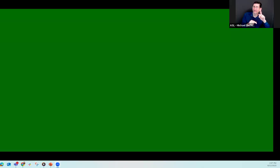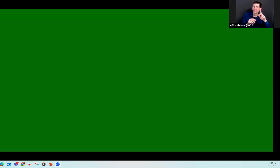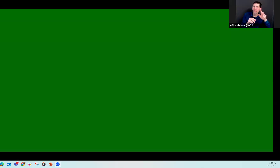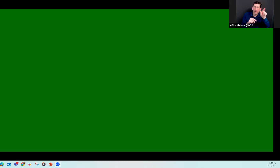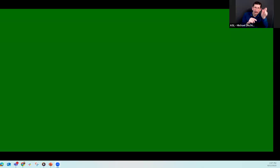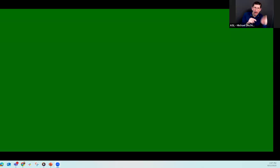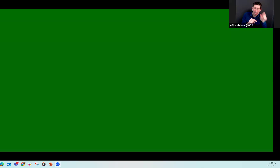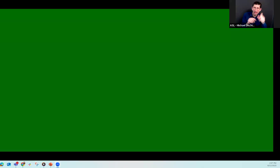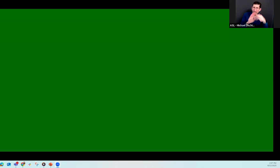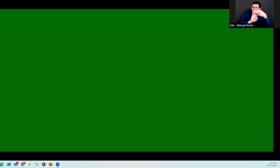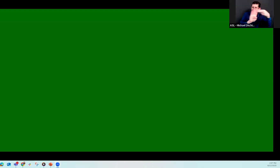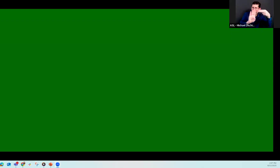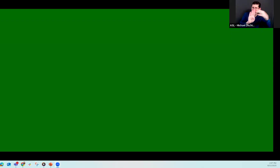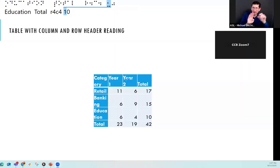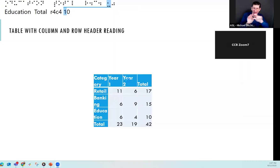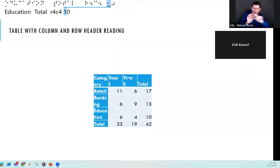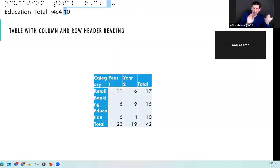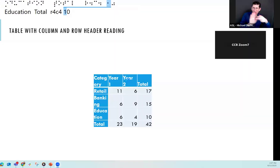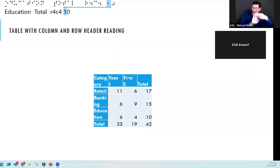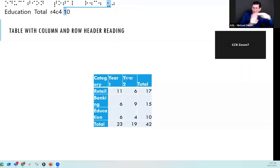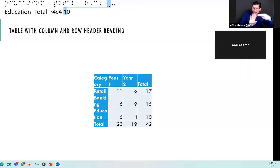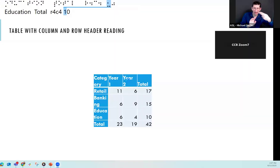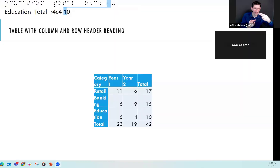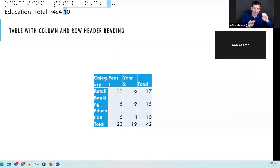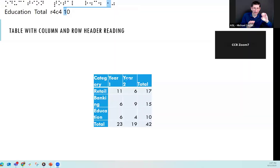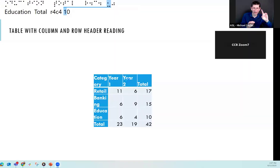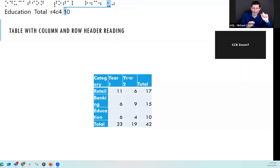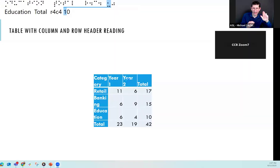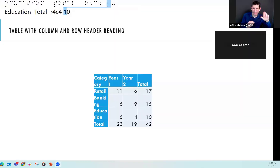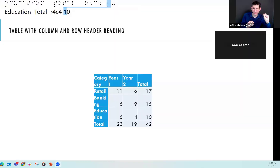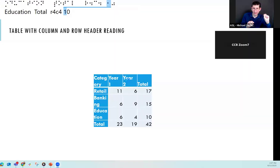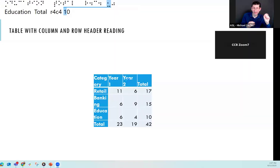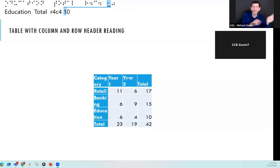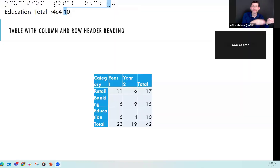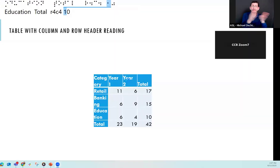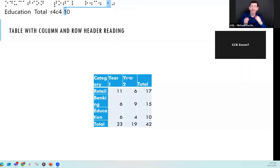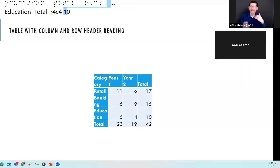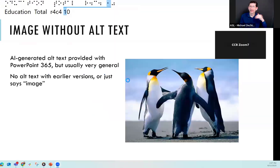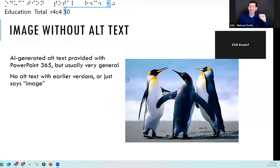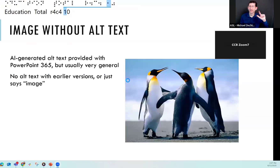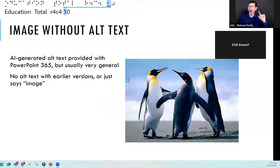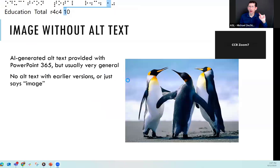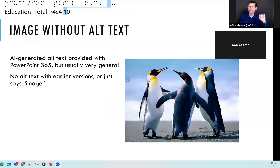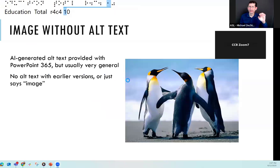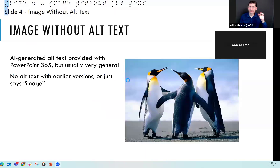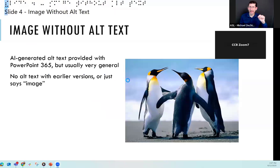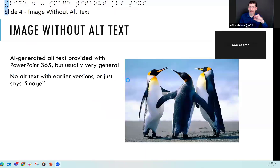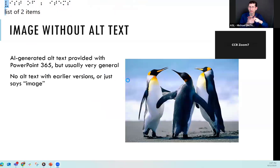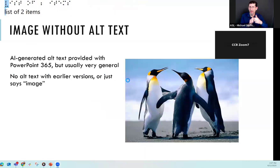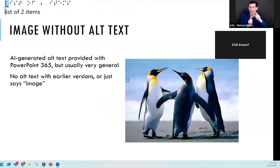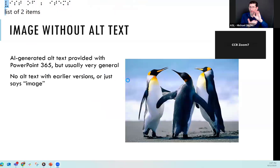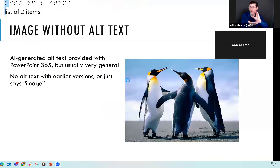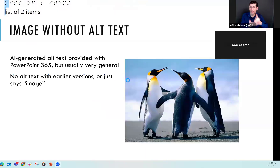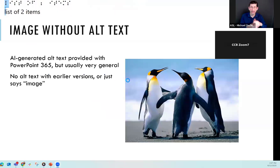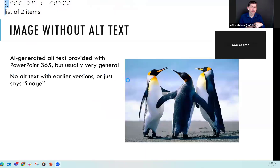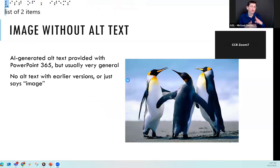headers. I'll move to the next slide where we have an alt text problem for an image. Slide